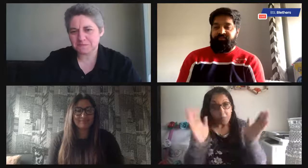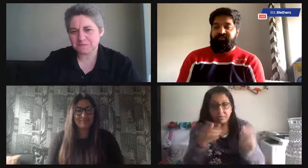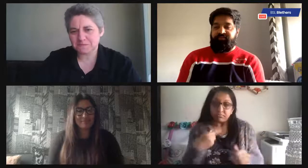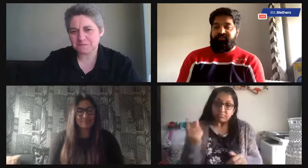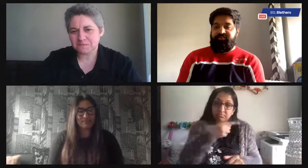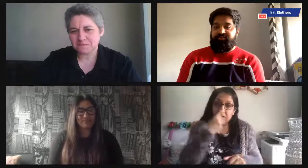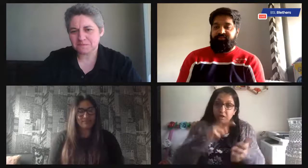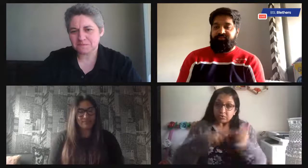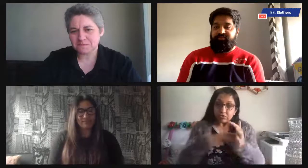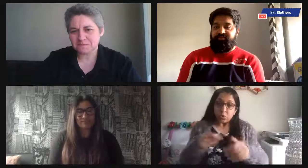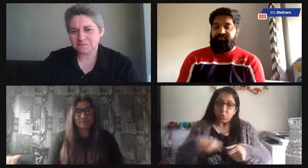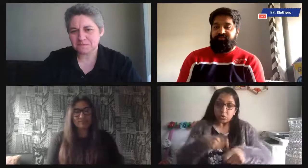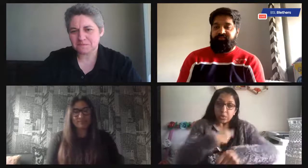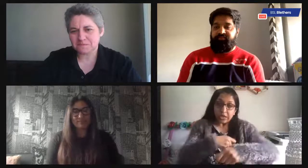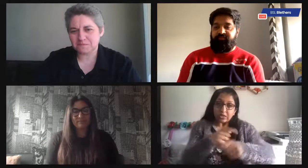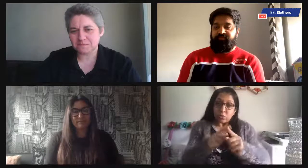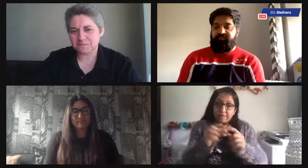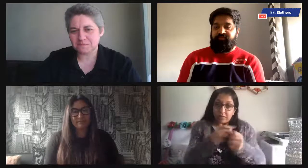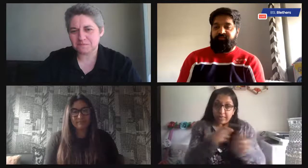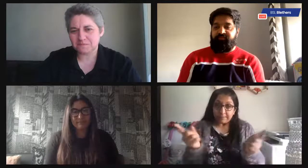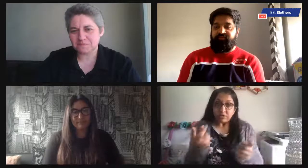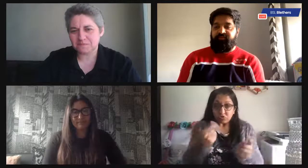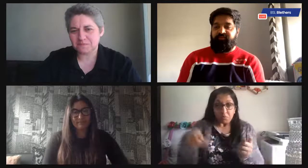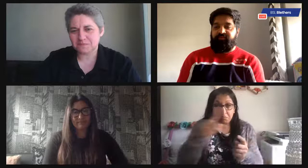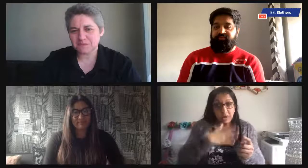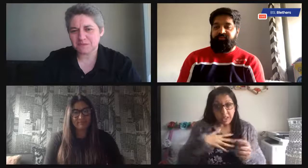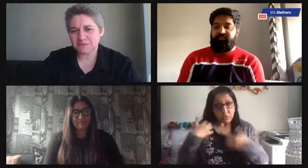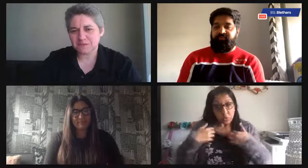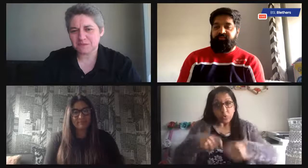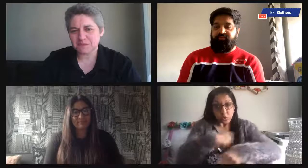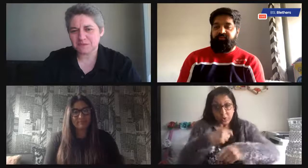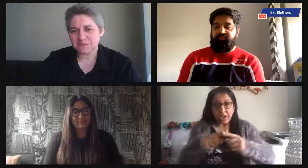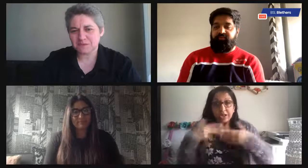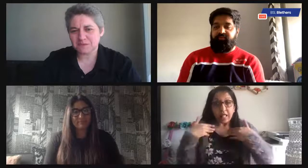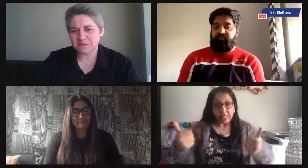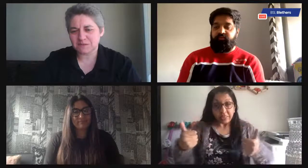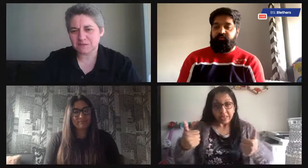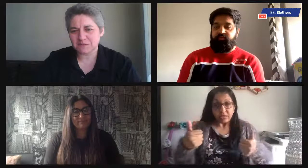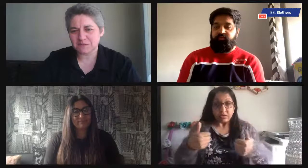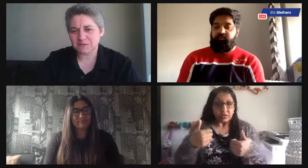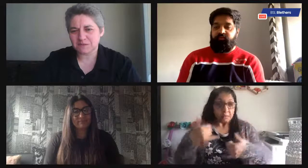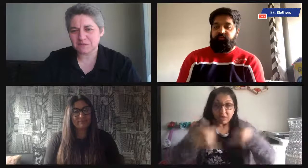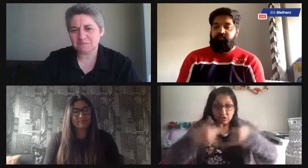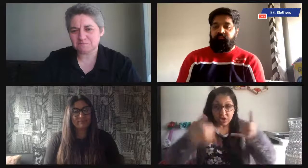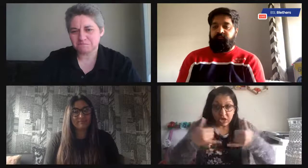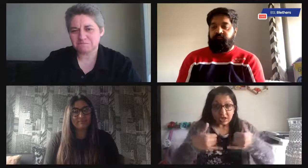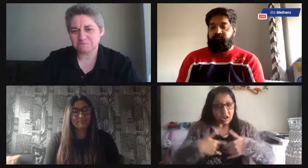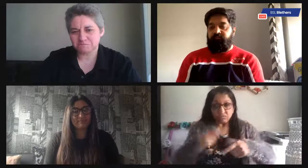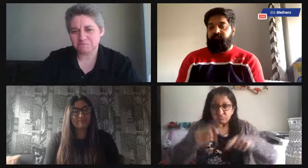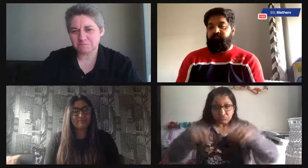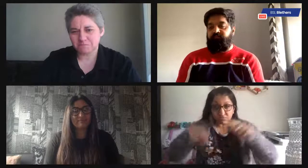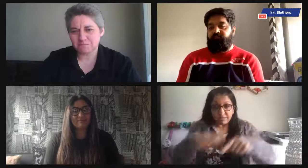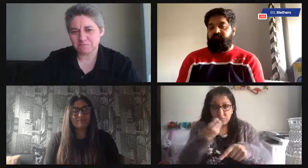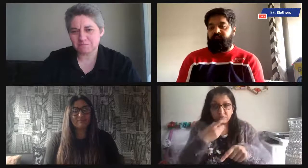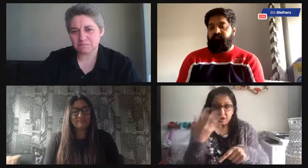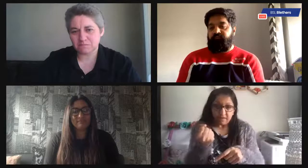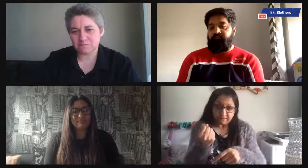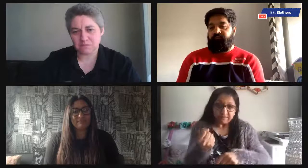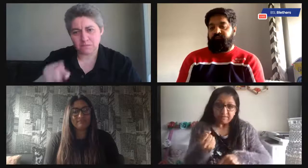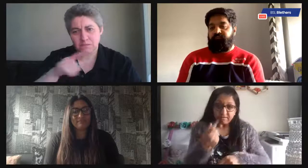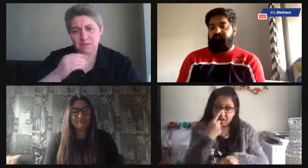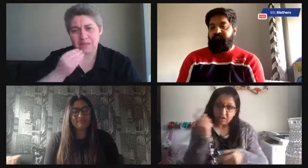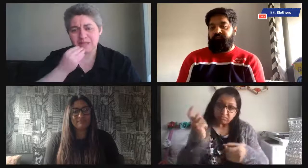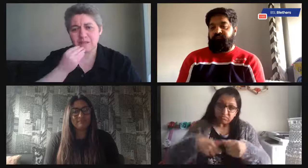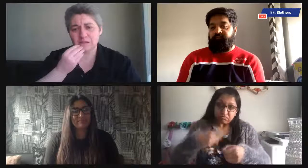same. But we're hoping that as soon as we can get lockdowns over, we'll get that cooking class, because it's